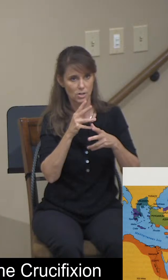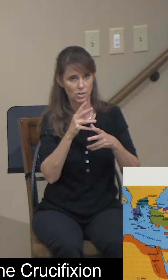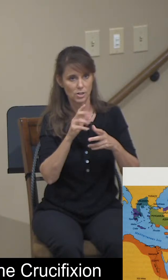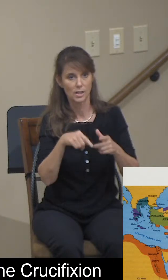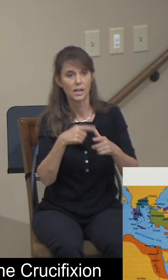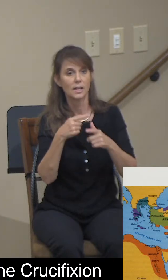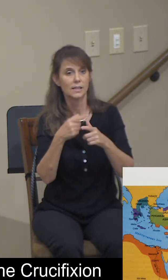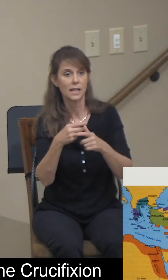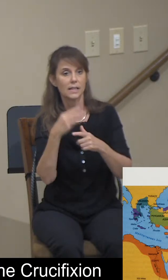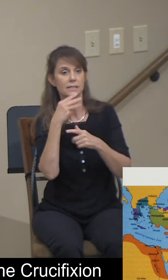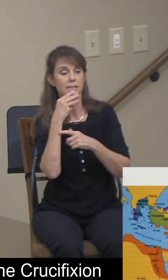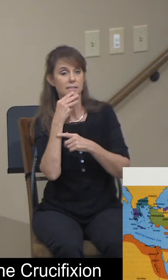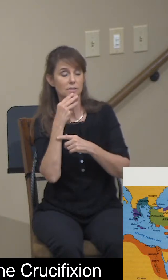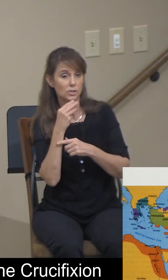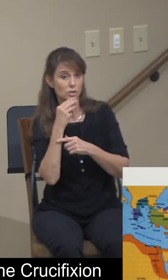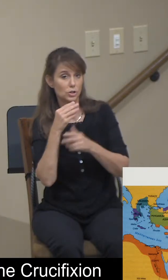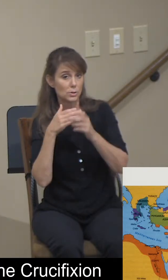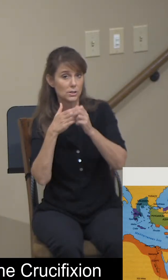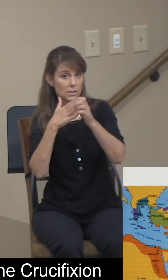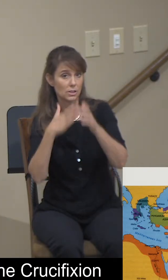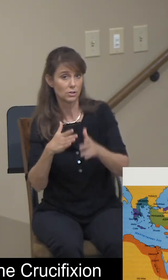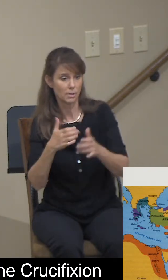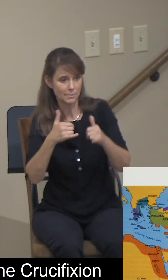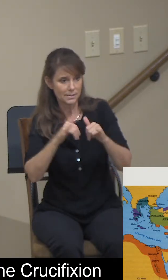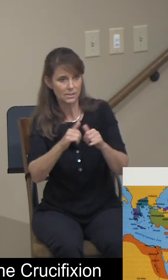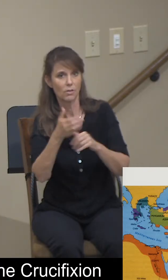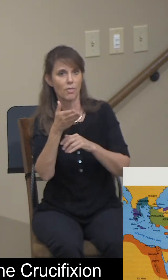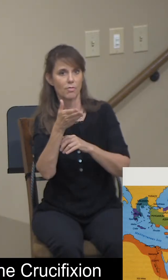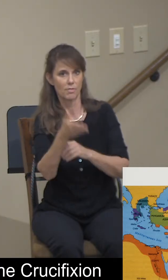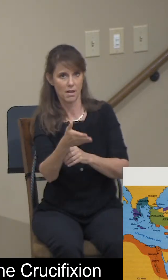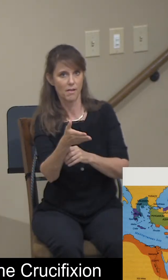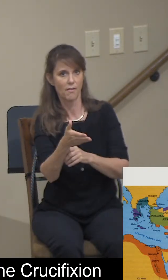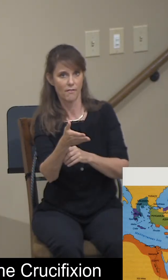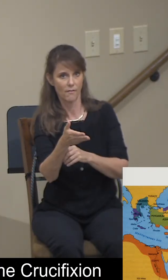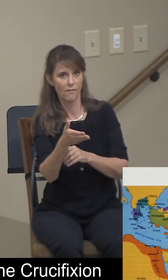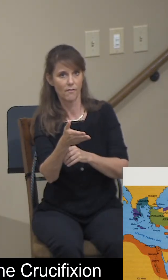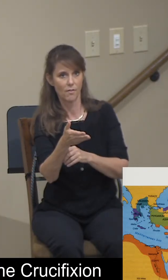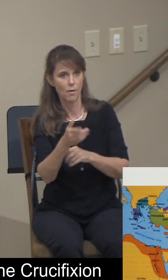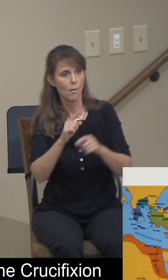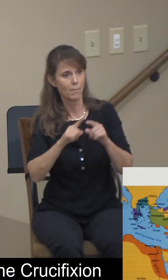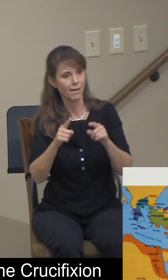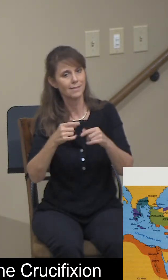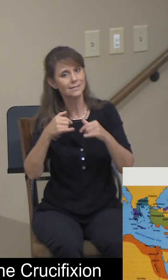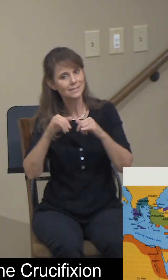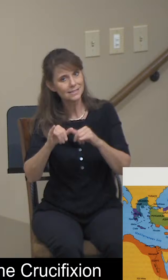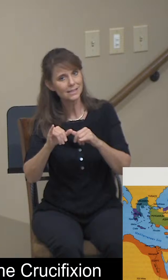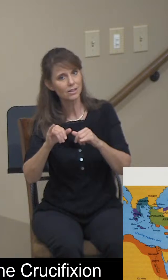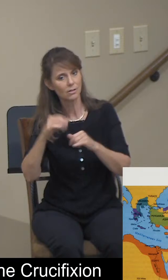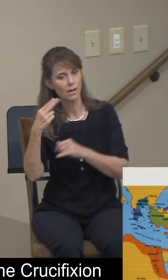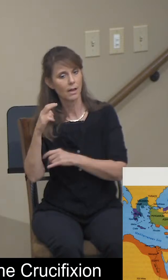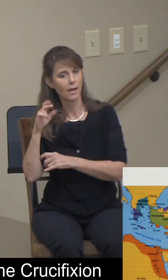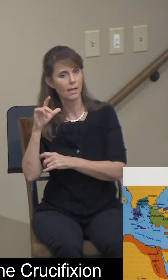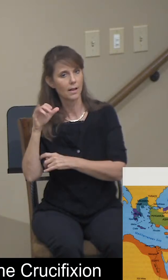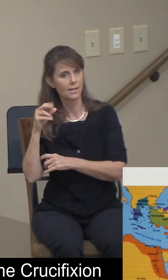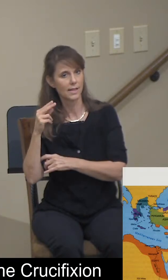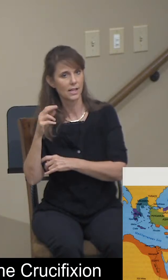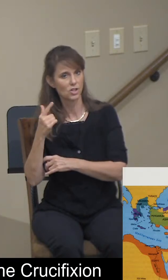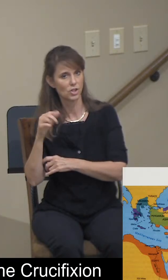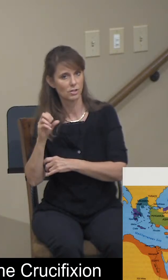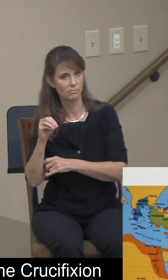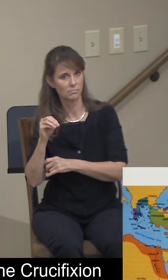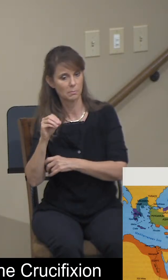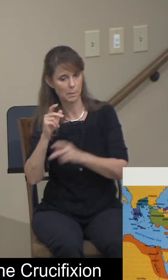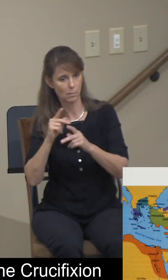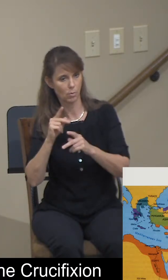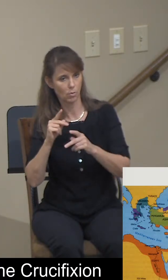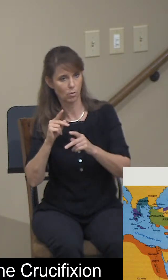leadership, syncretism does not go away, and the questions of the role of Hellenization and how much this mixture should be occurring